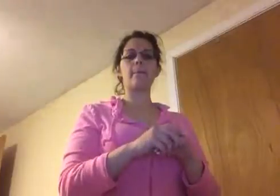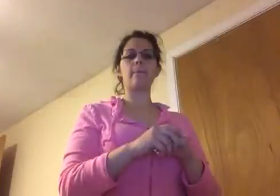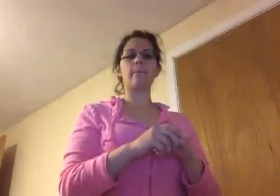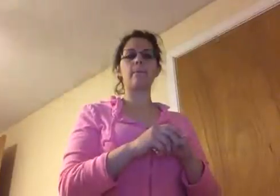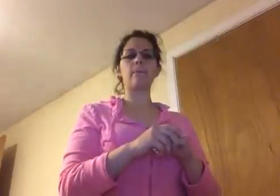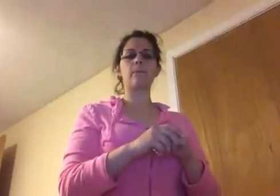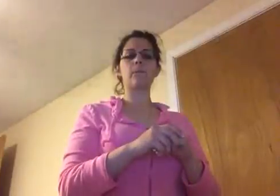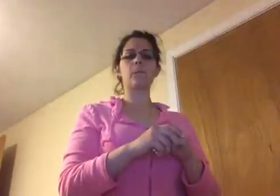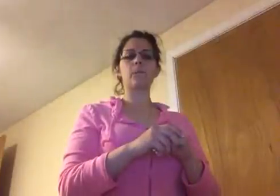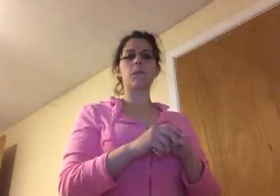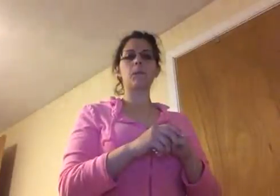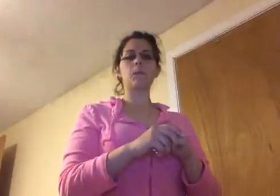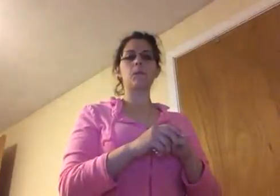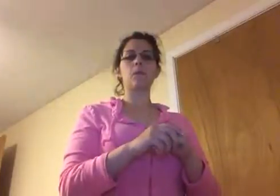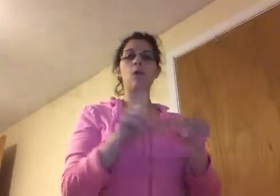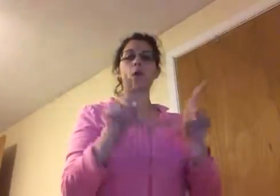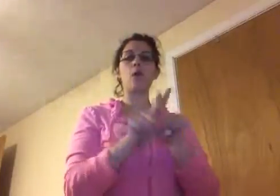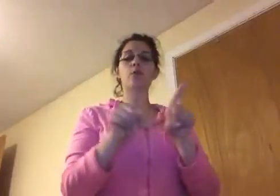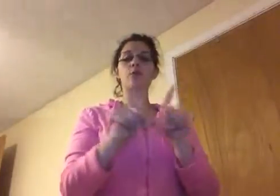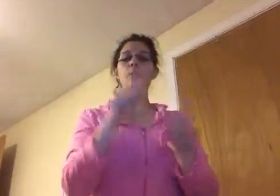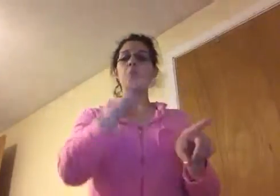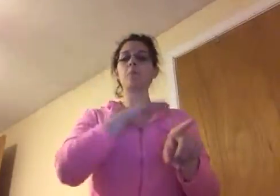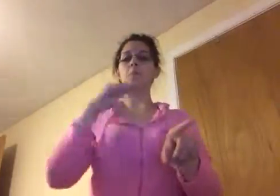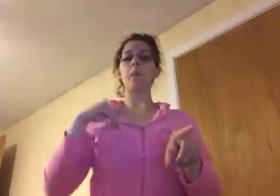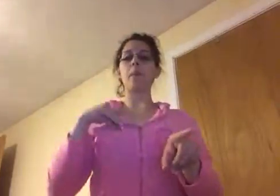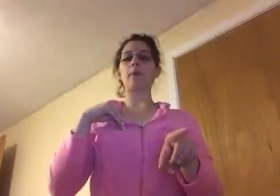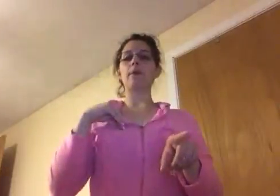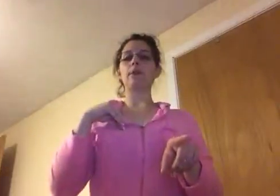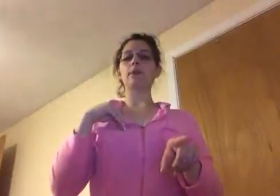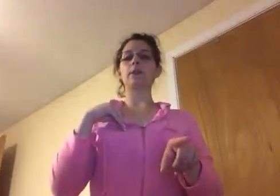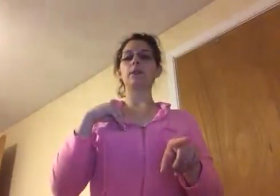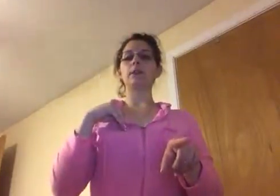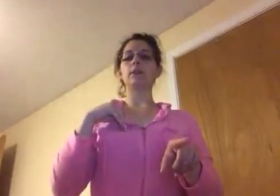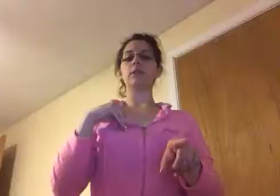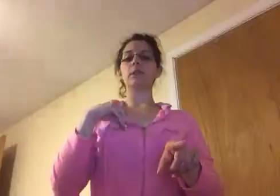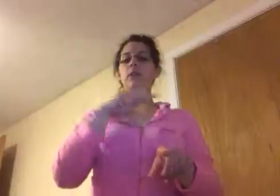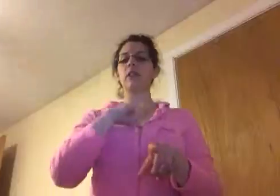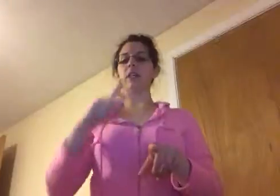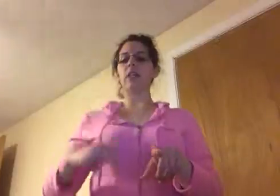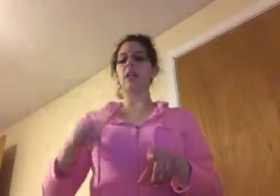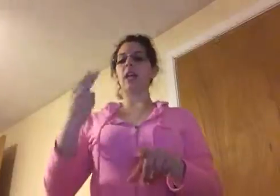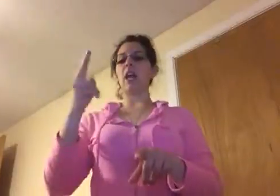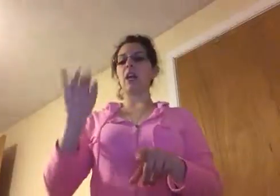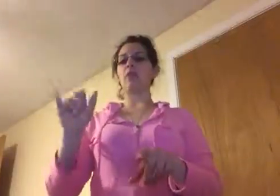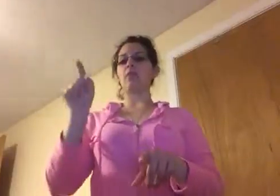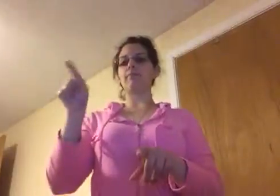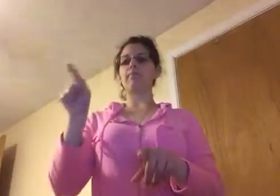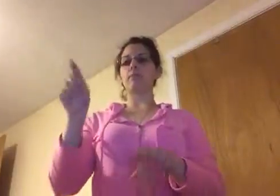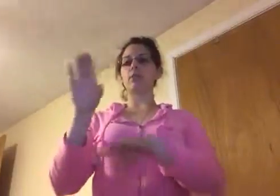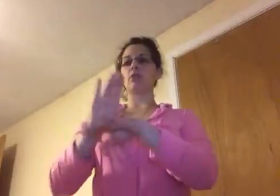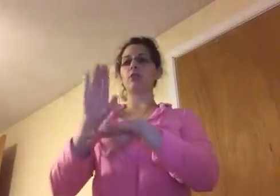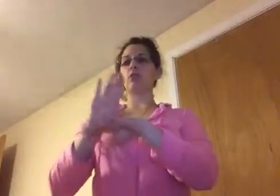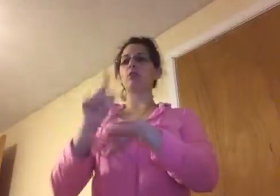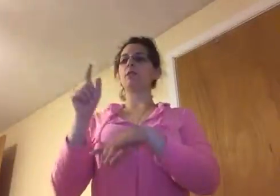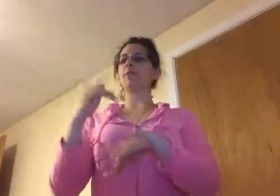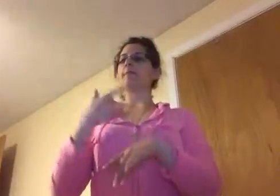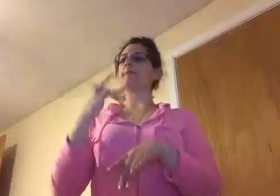were members of the Anglican Church who felt that King Henry's reforms did not go far enough, right? He basically just kept